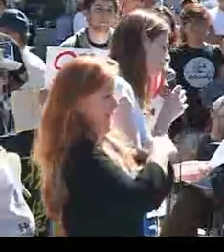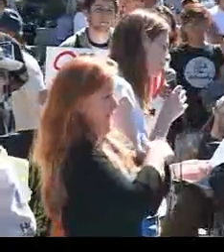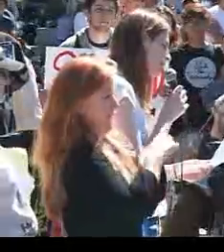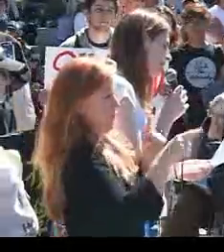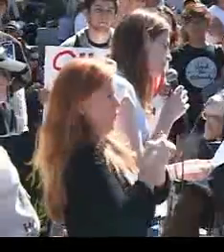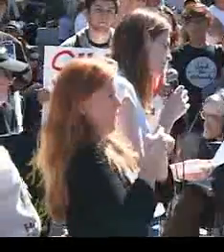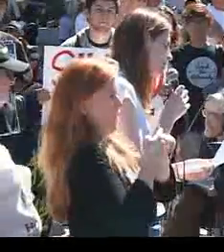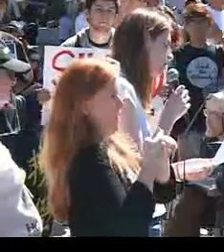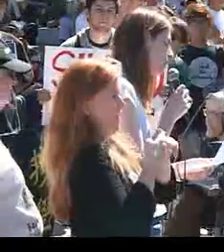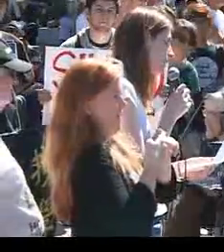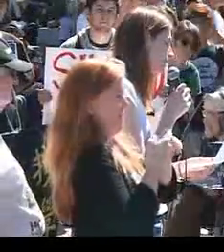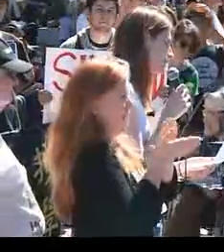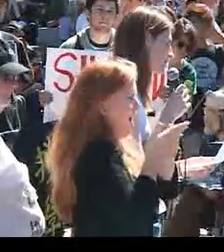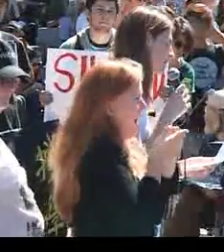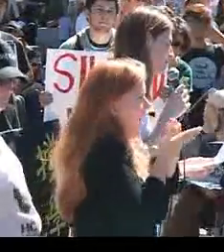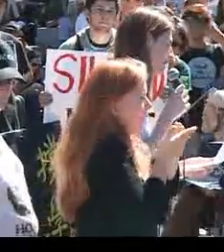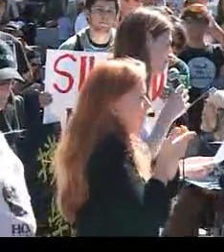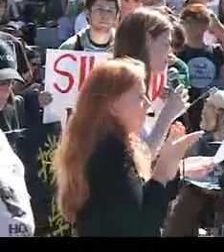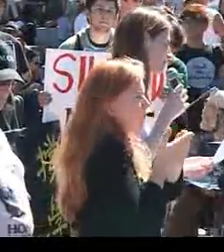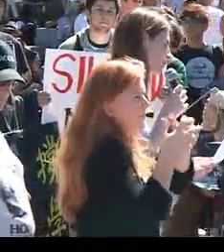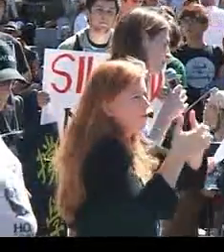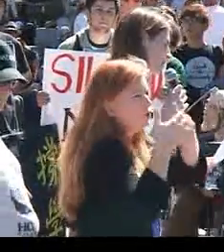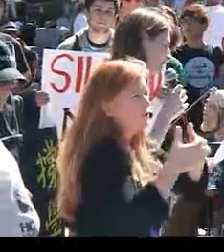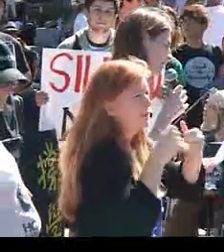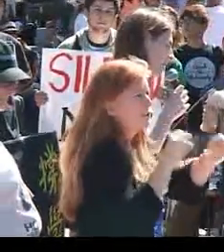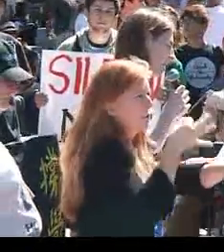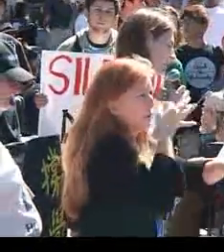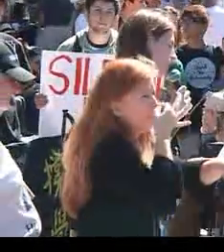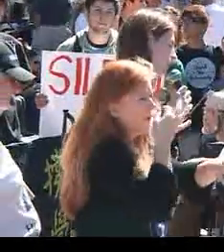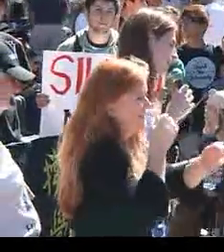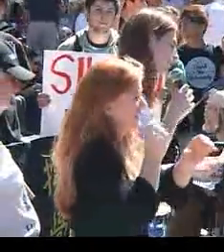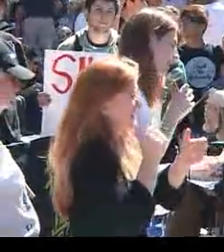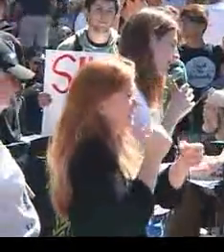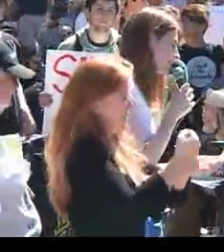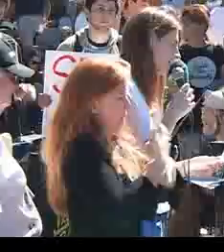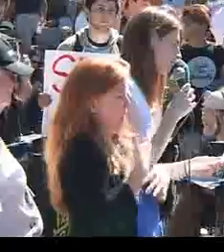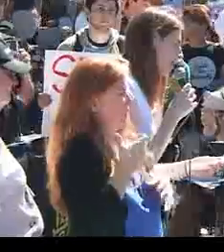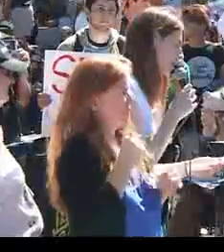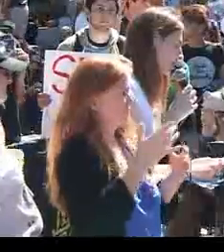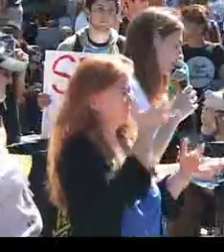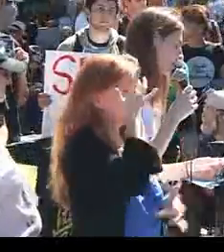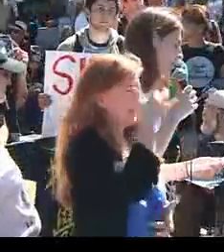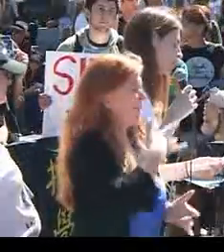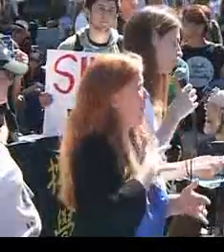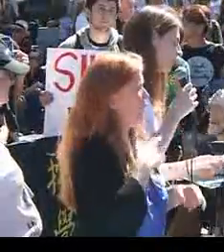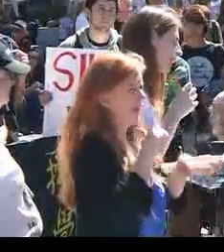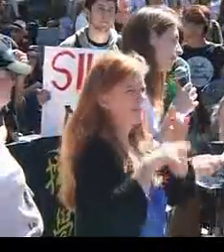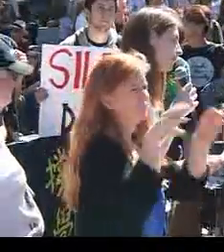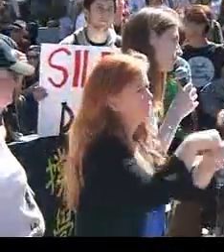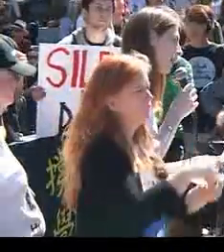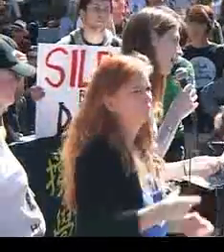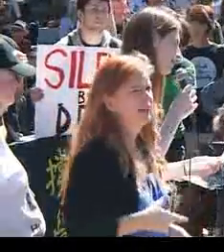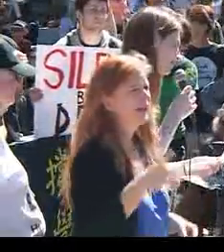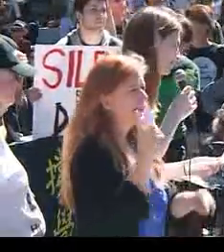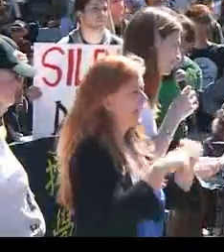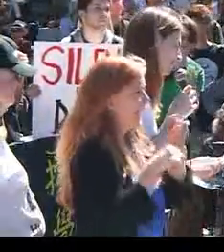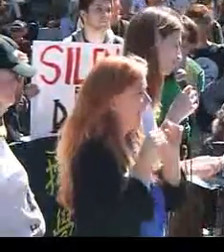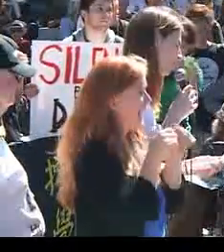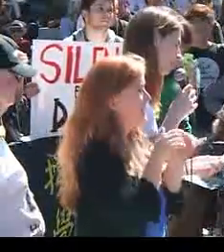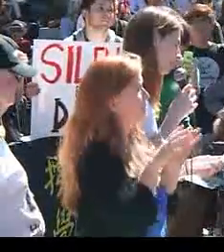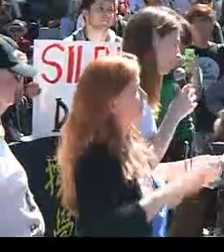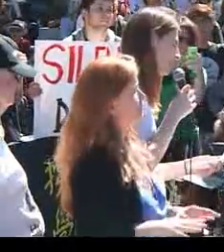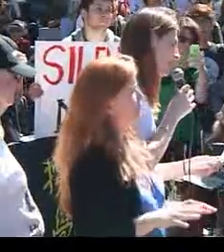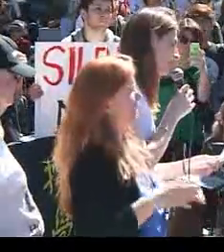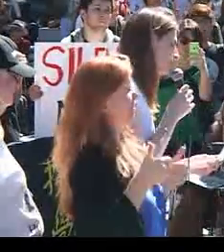of the machine becomes so odious, makes you so sick at heart that you can't take part. You can't even passively